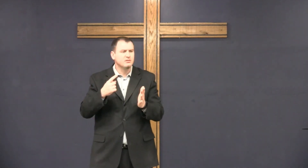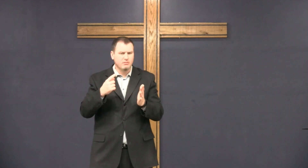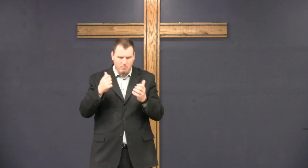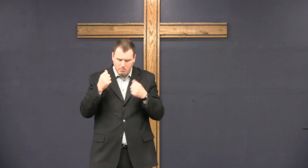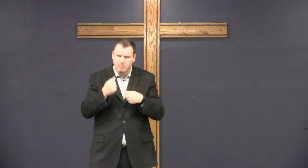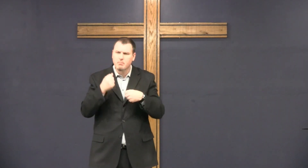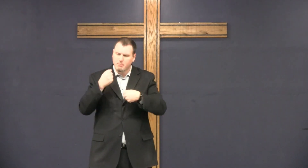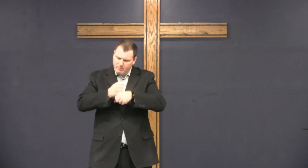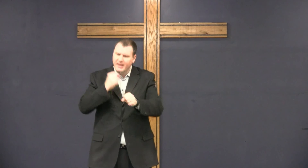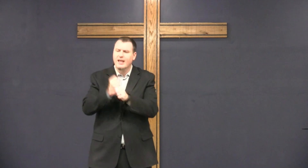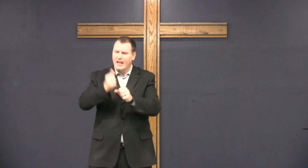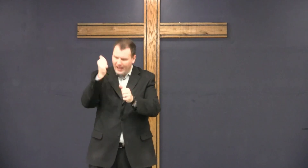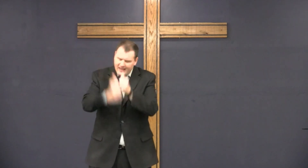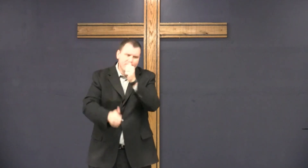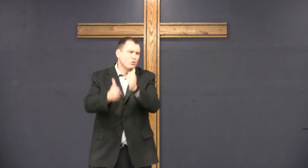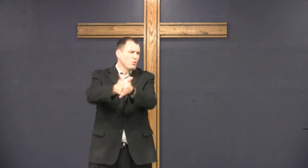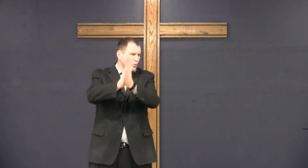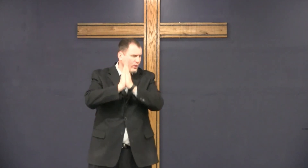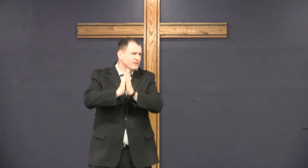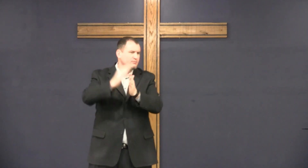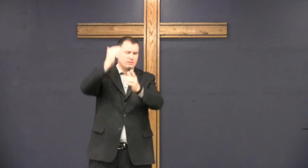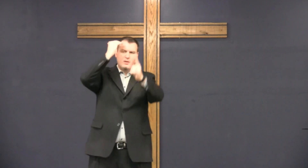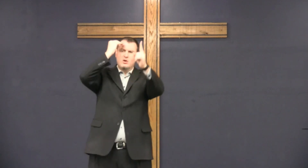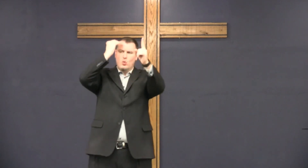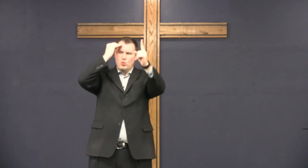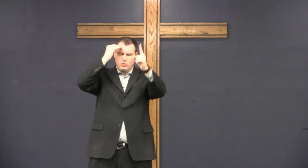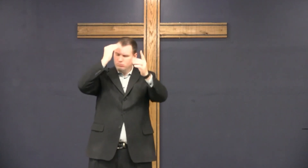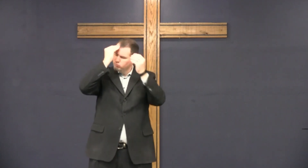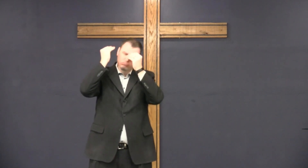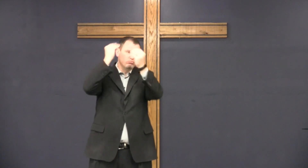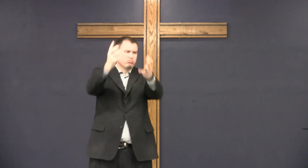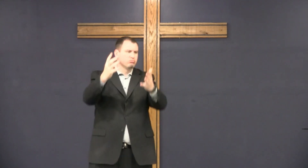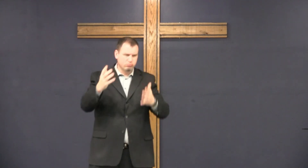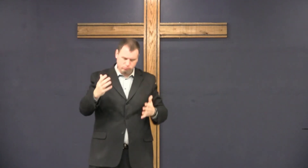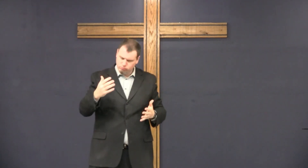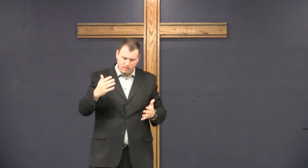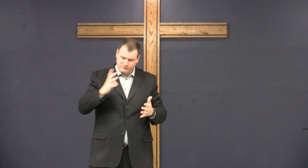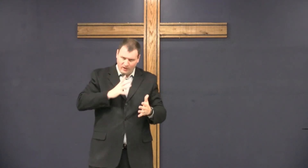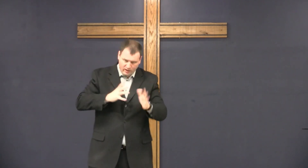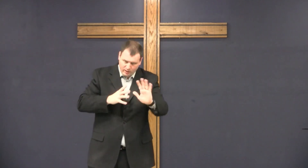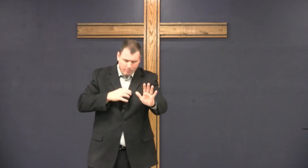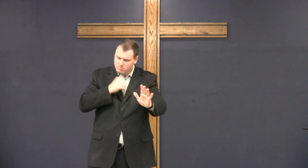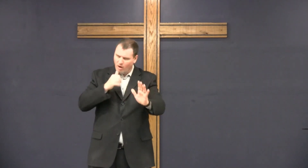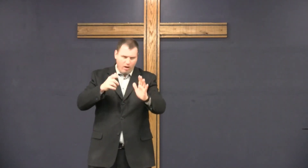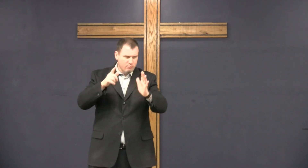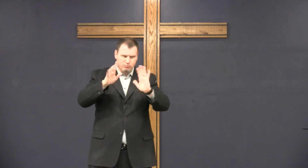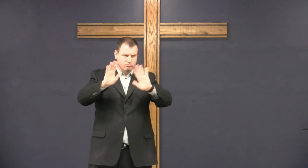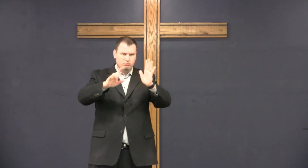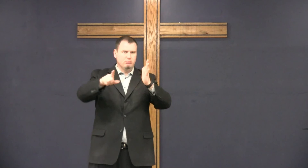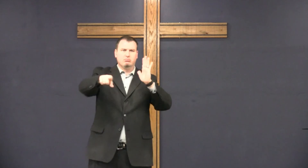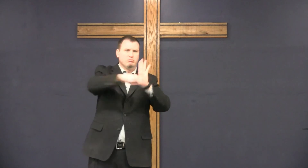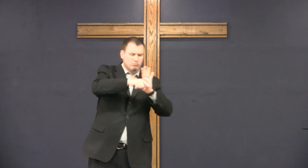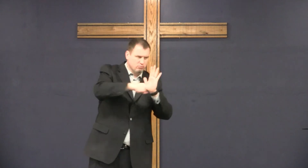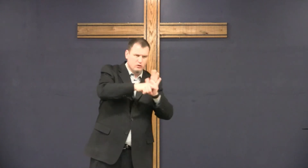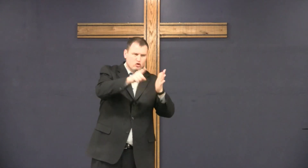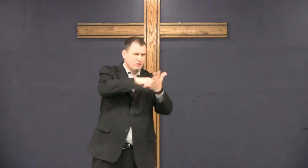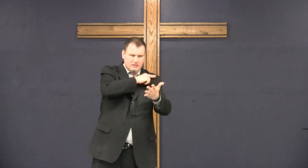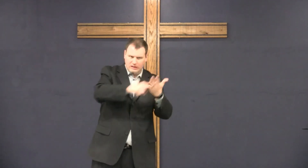Bible says to make every request known, and that's fine. I'm